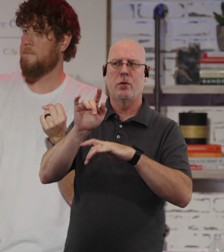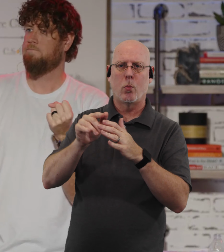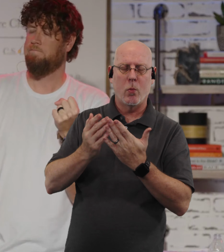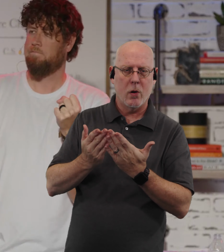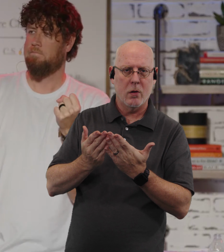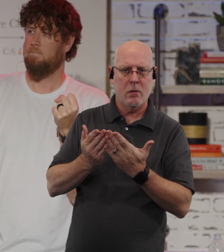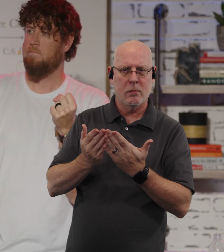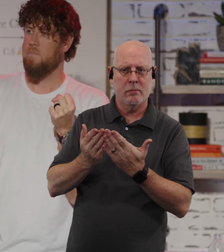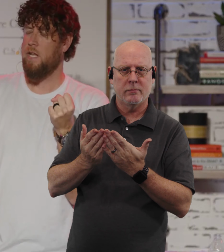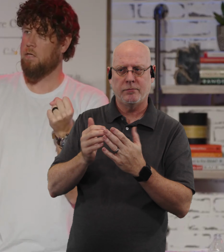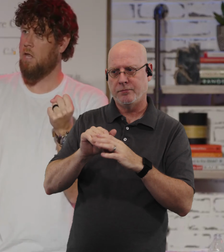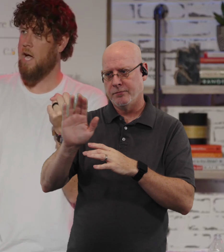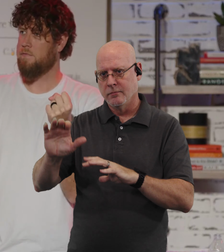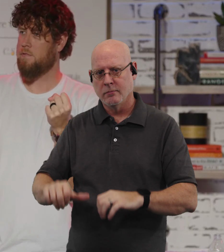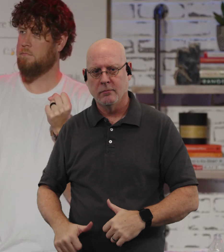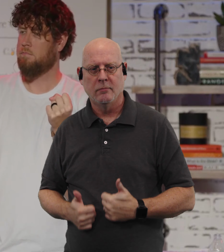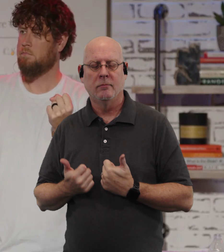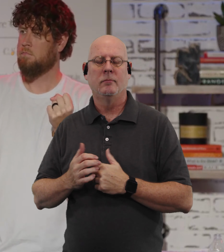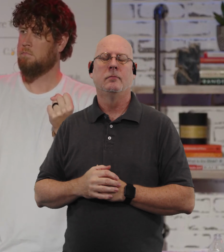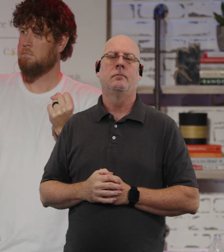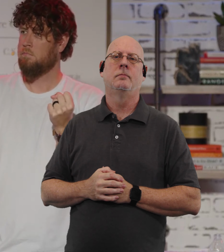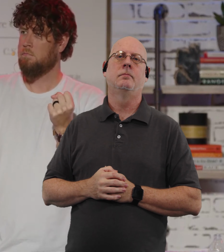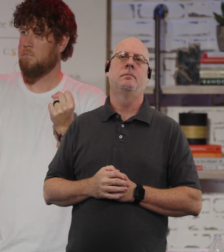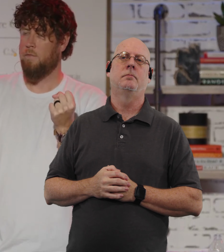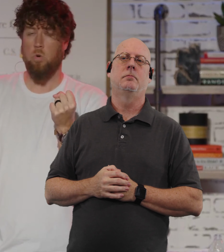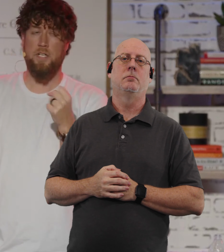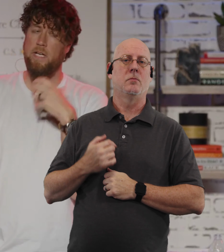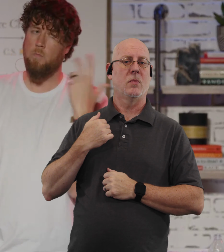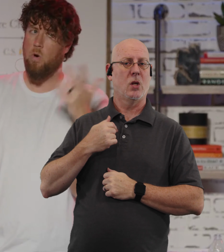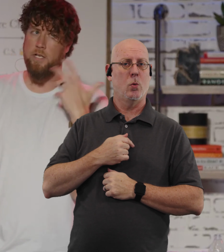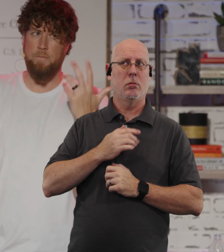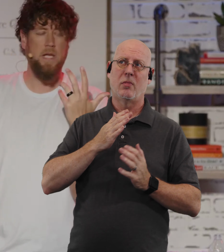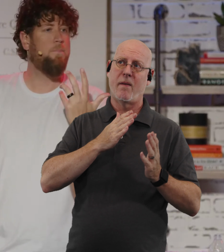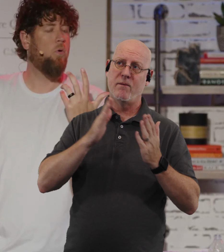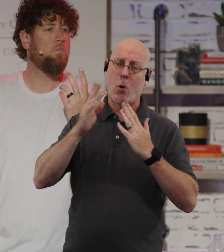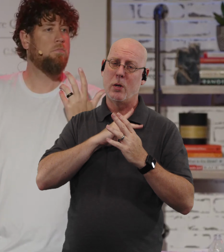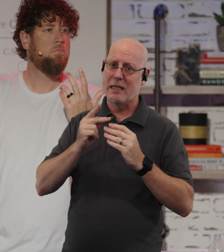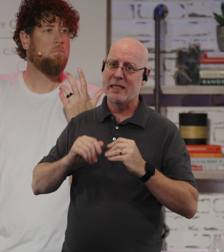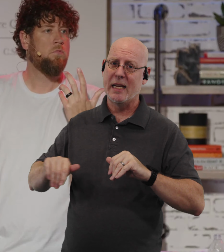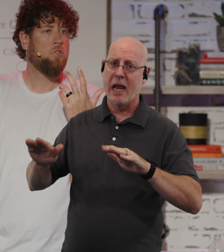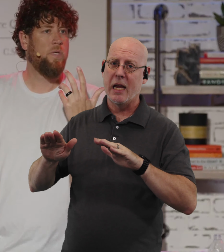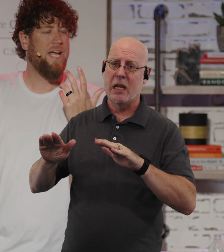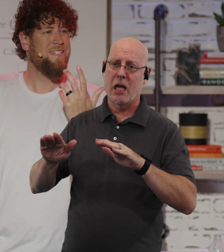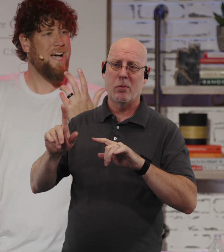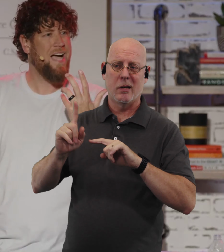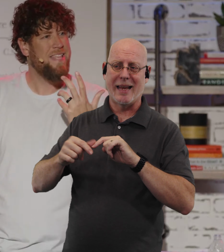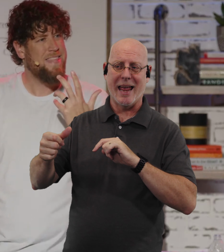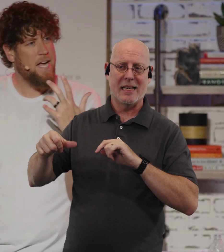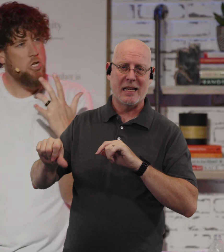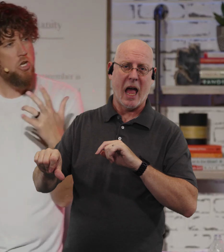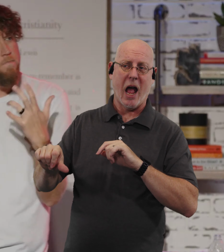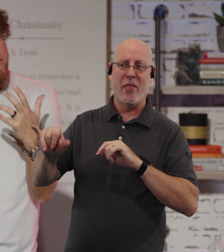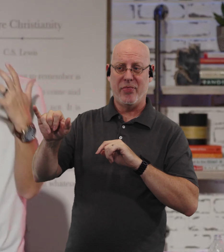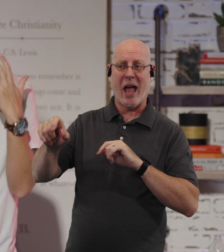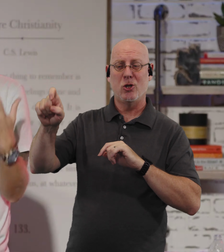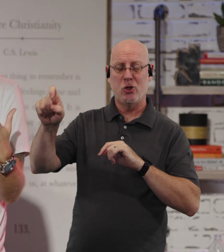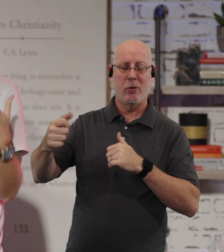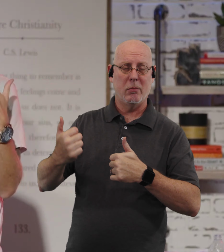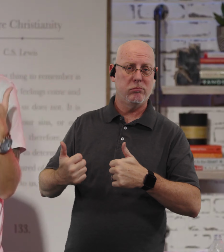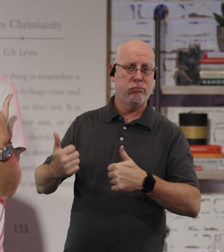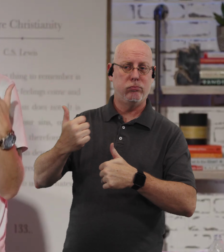word in their lives. And if we're kingdom-oriented people, we can't deny that that should be